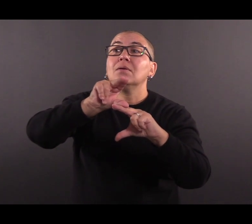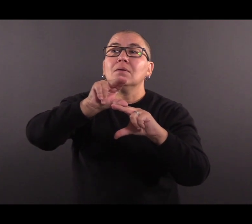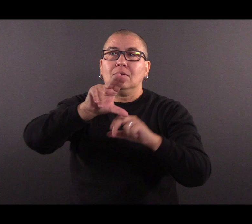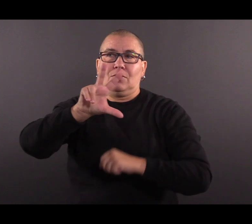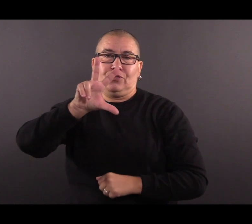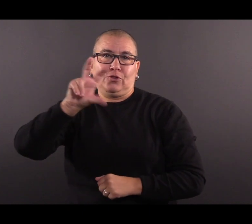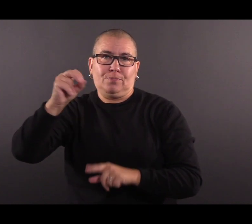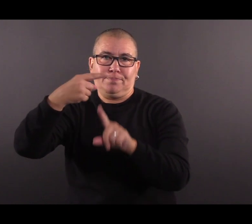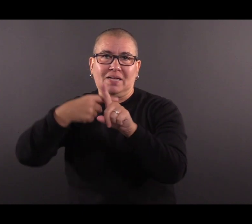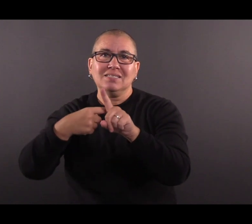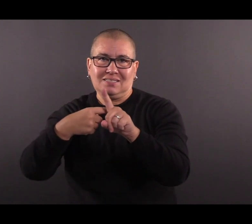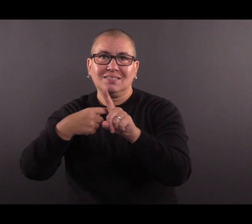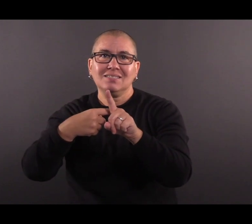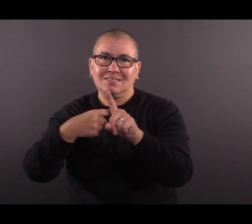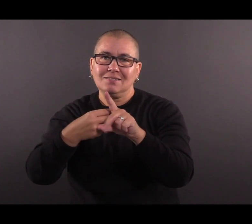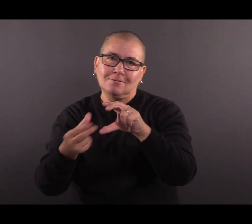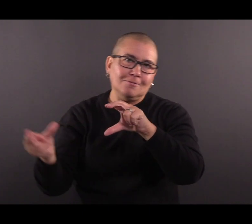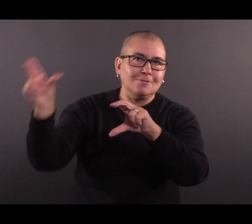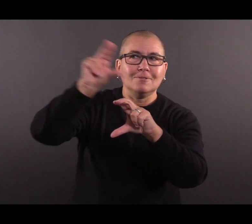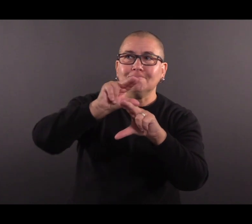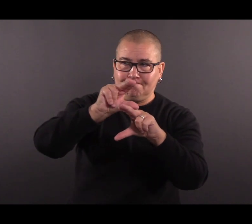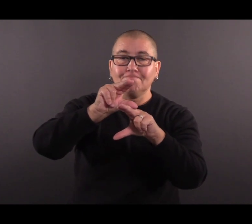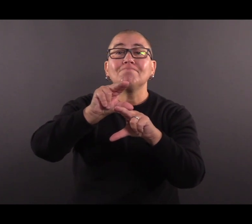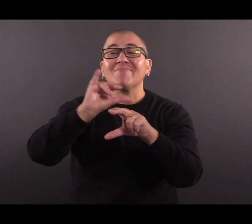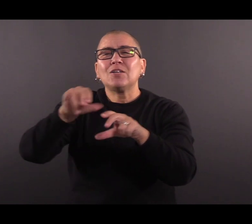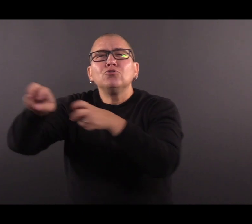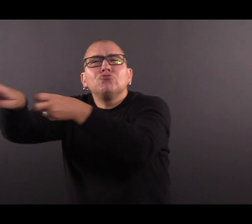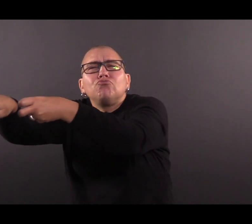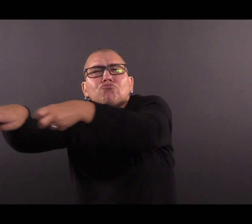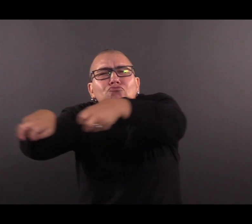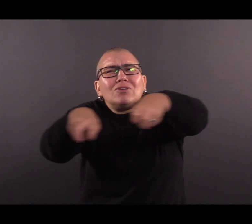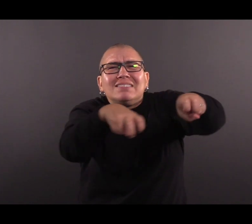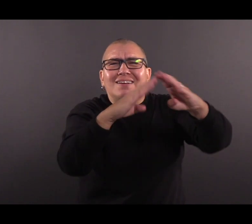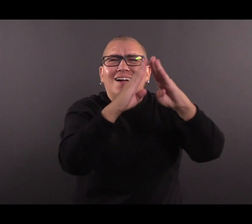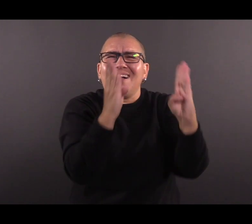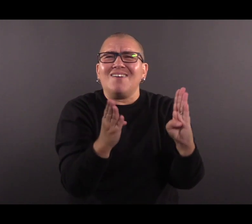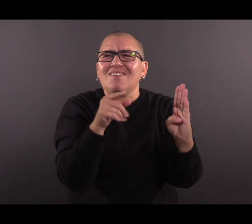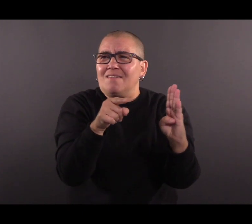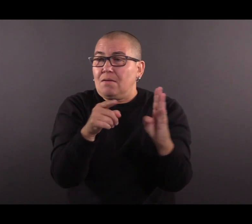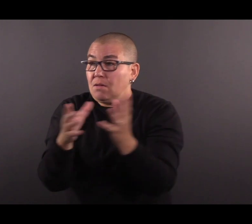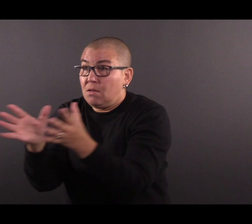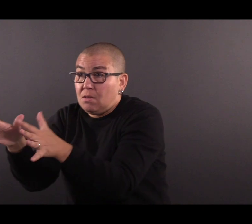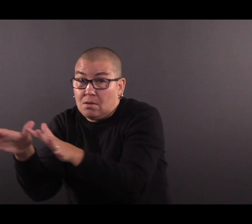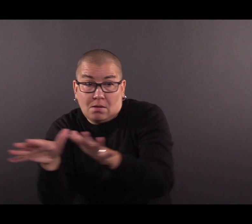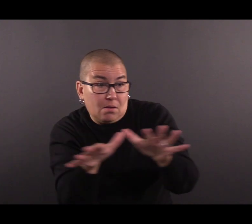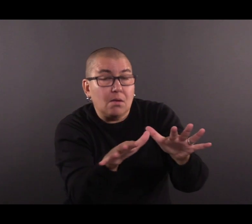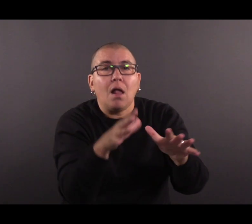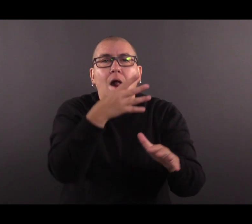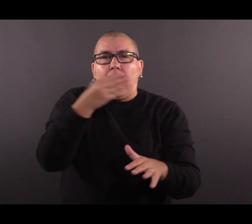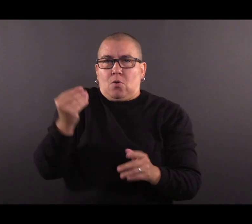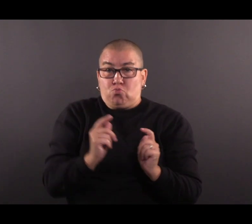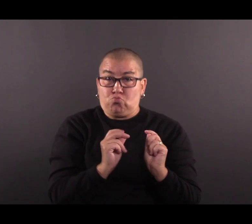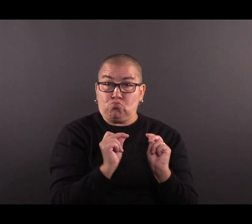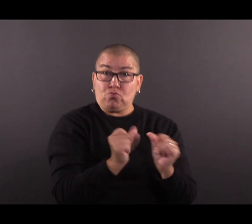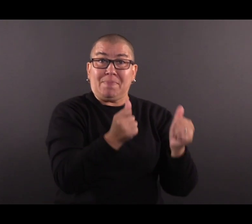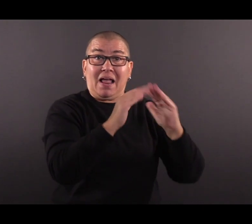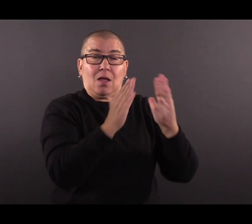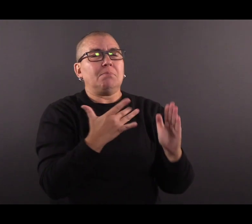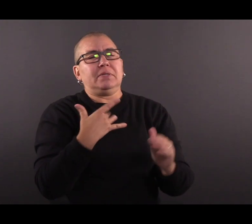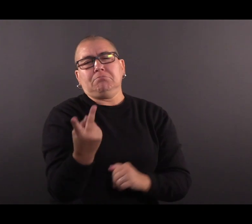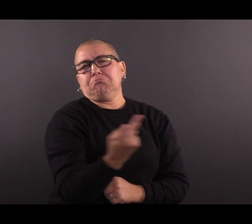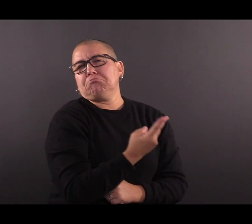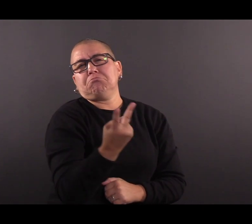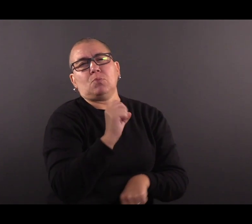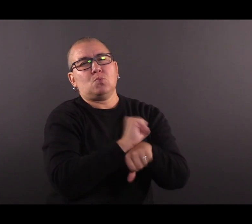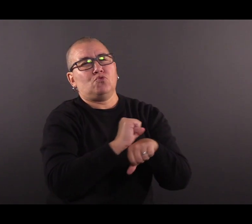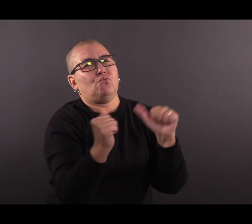Transitional housing is generally paired with rapid rehousing and the Notice of Funding Opportunity, and focused in areas of the